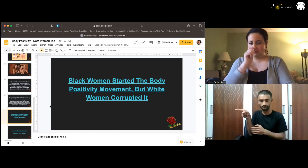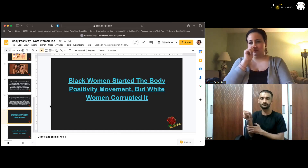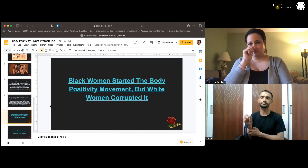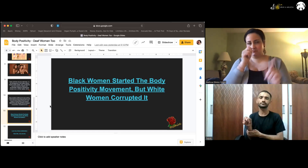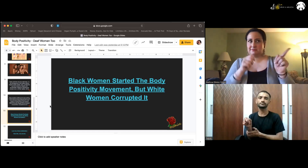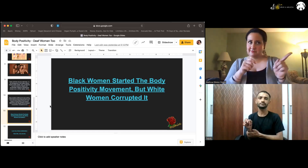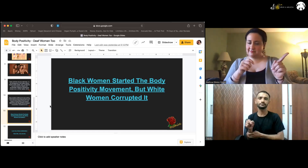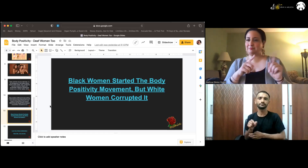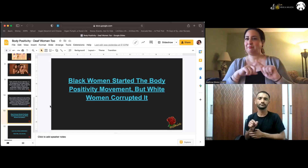Burke,